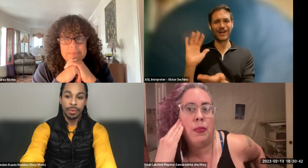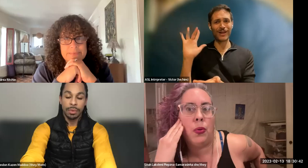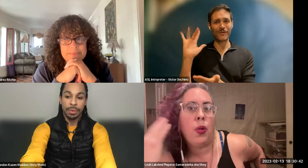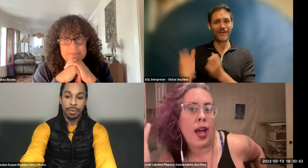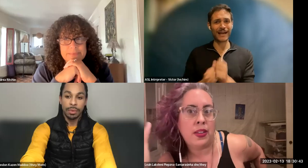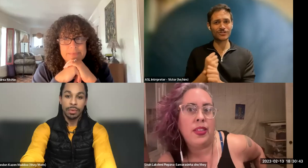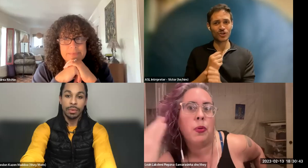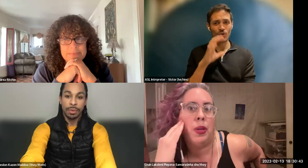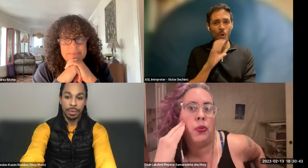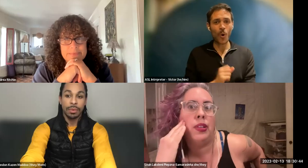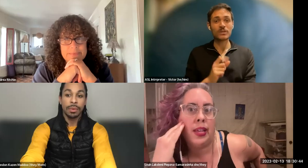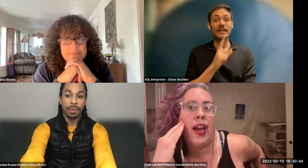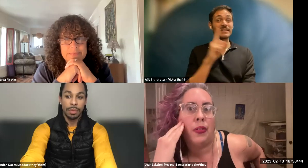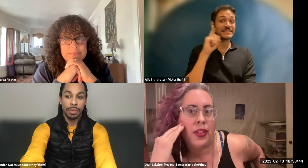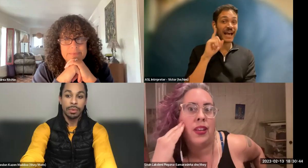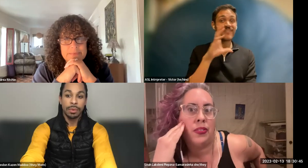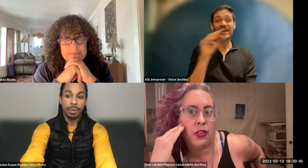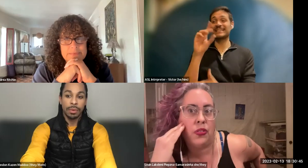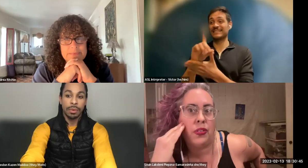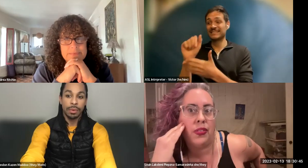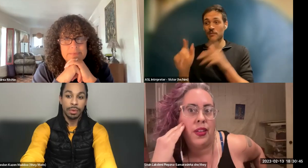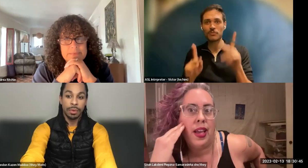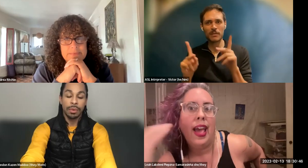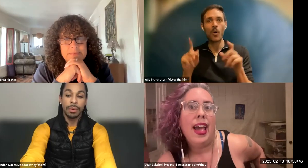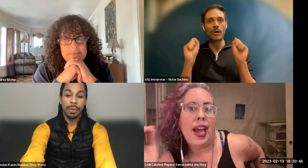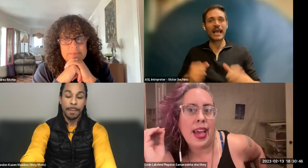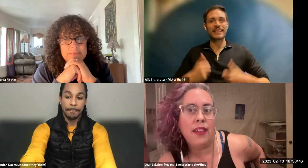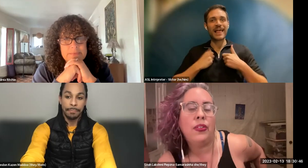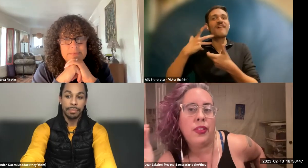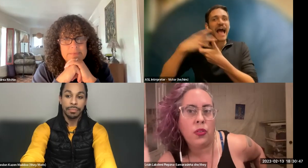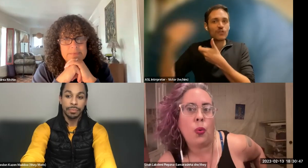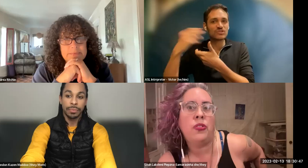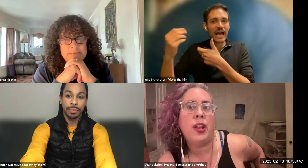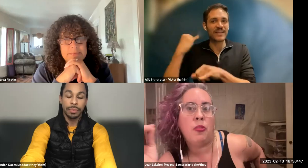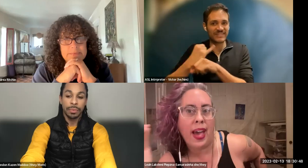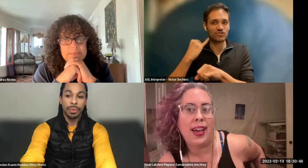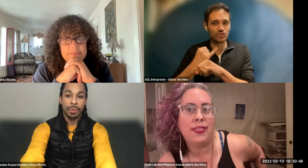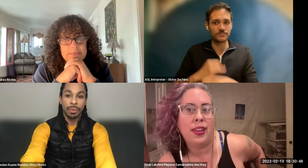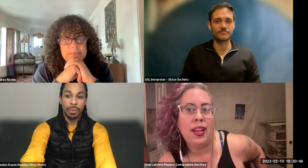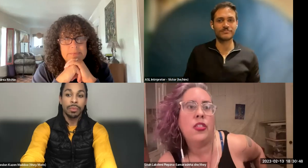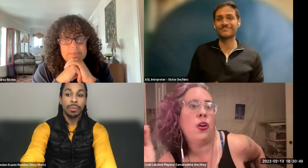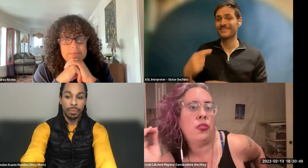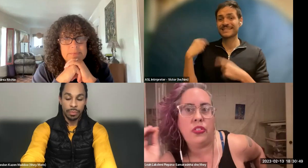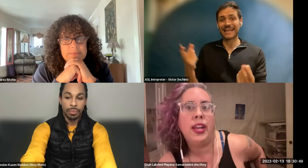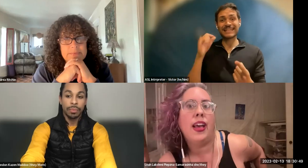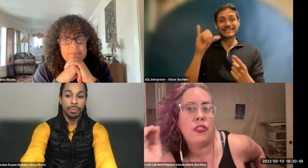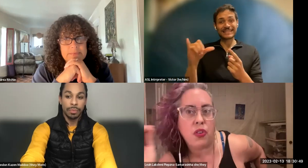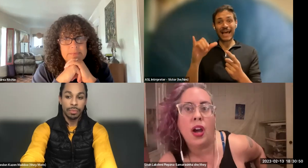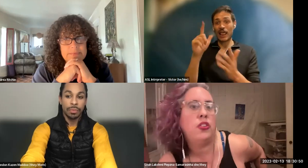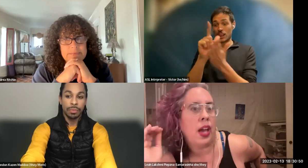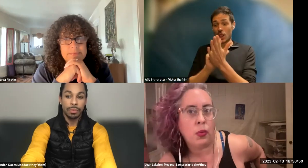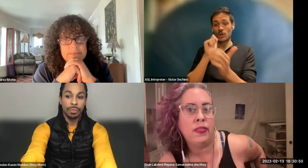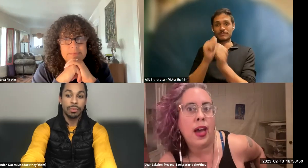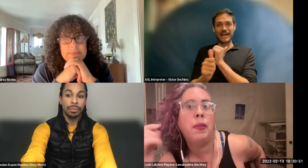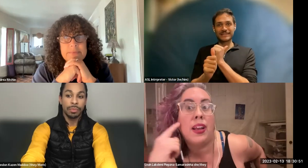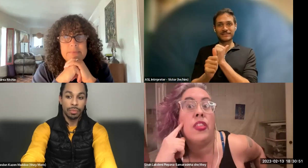deaf people and disabled people to live outside of institutions. And ever since Olmsted has passed, the state has fought